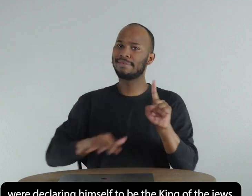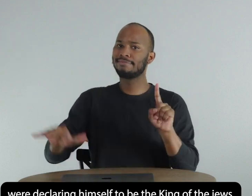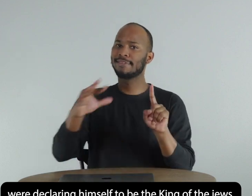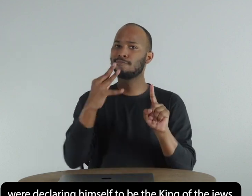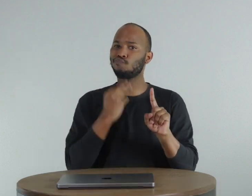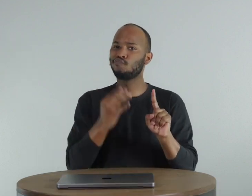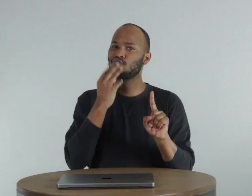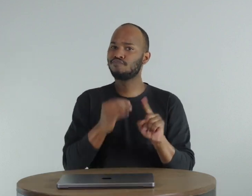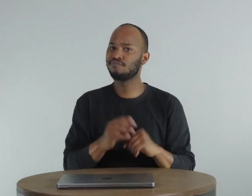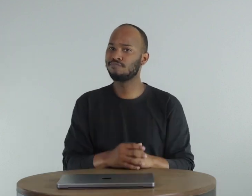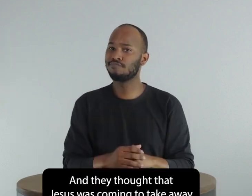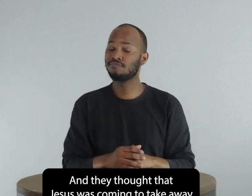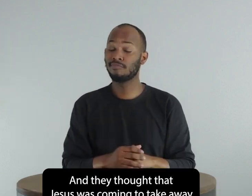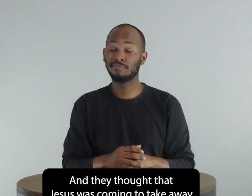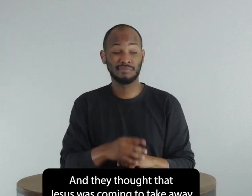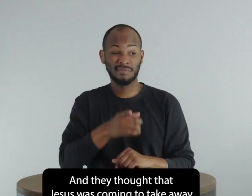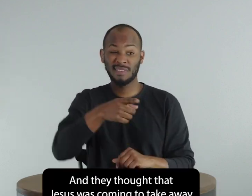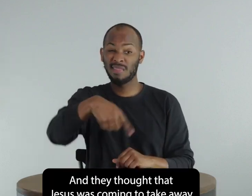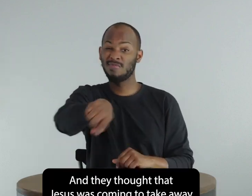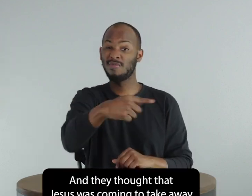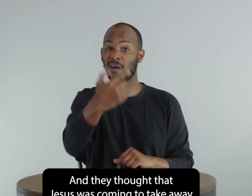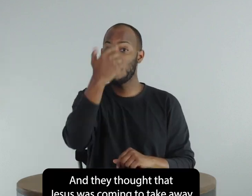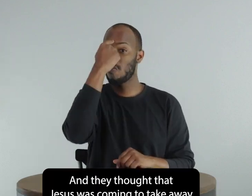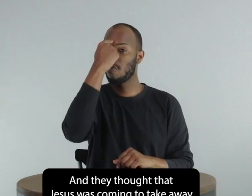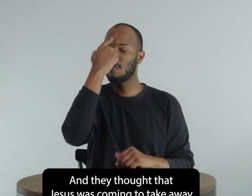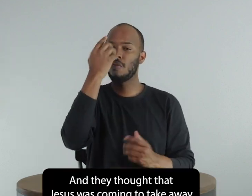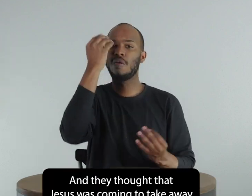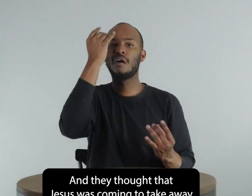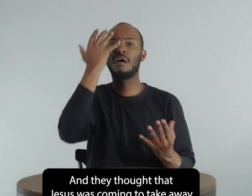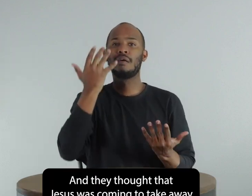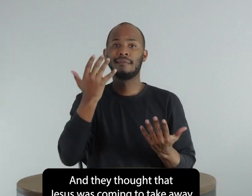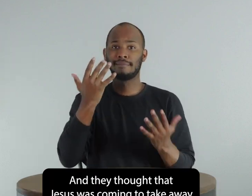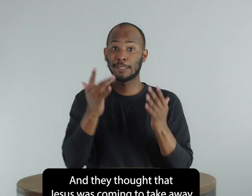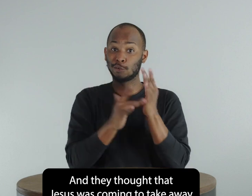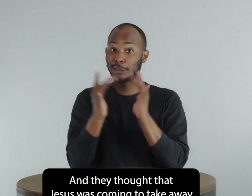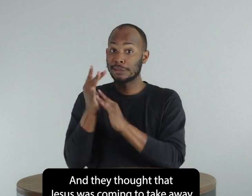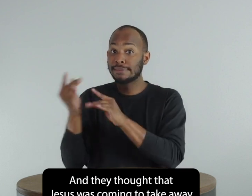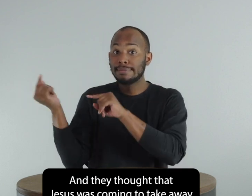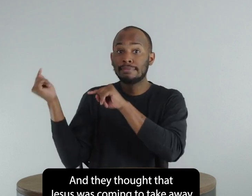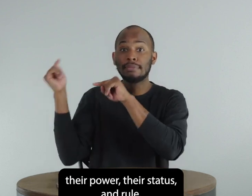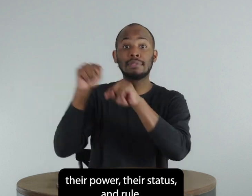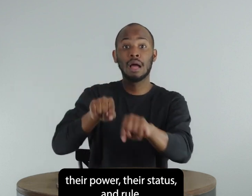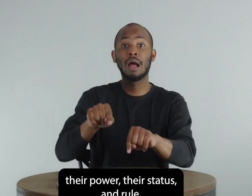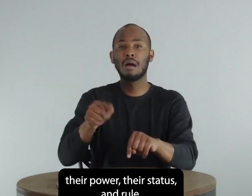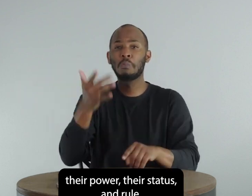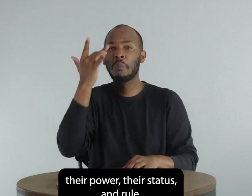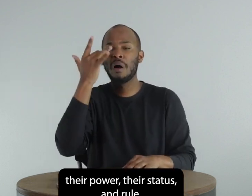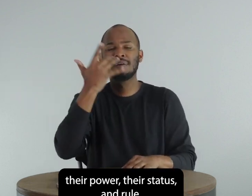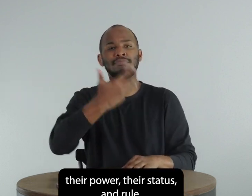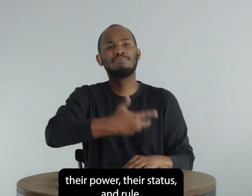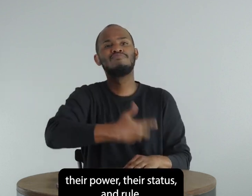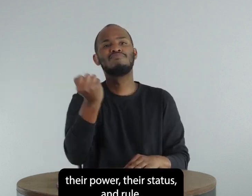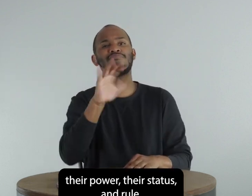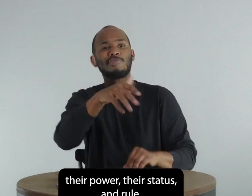Jews, and they saw that Jesus was coming to take away their power, the static,